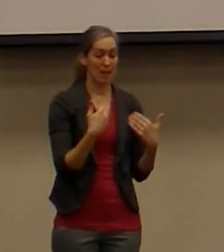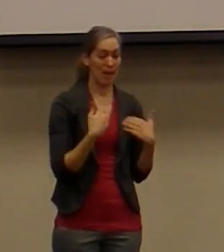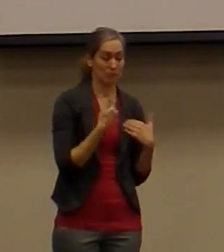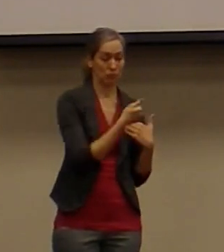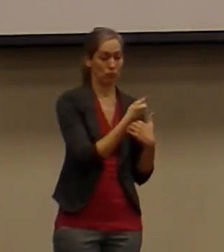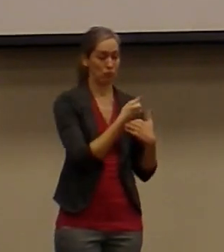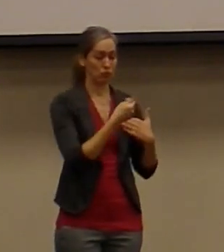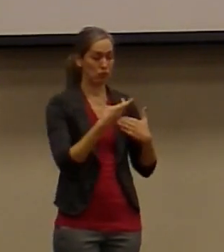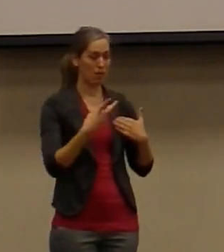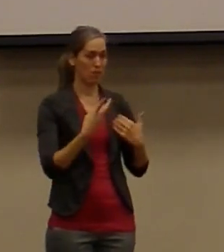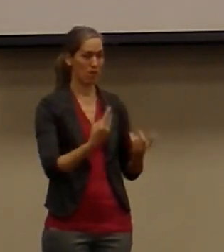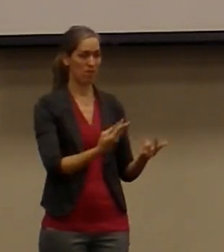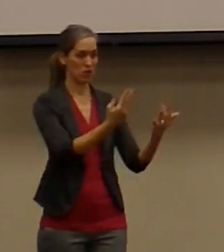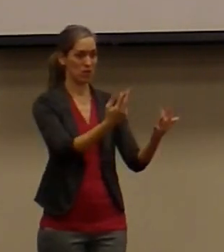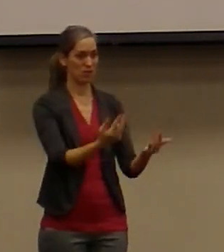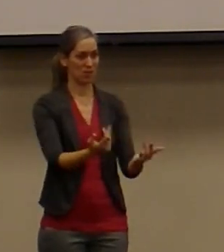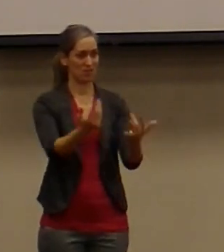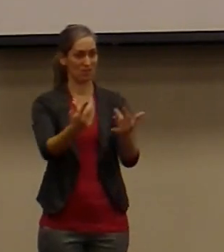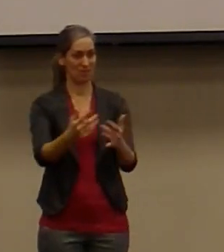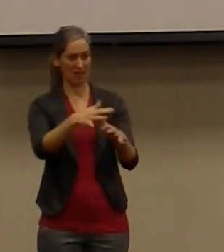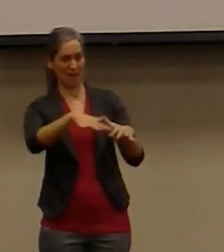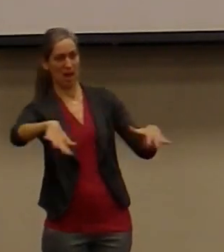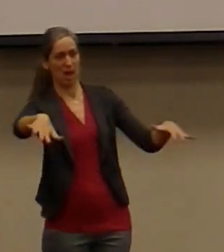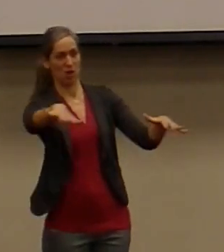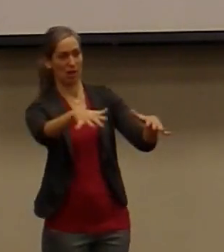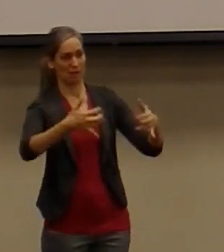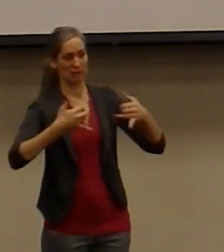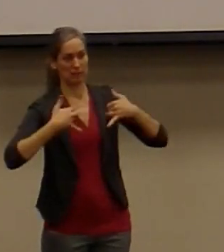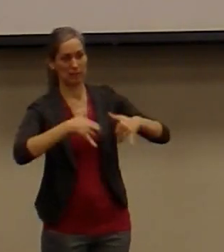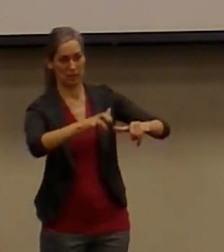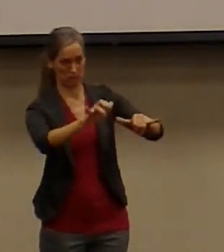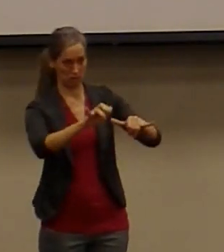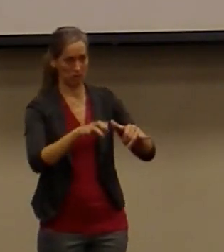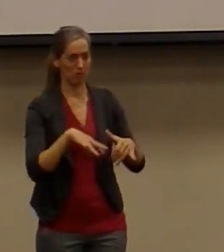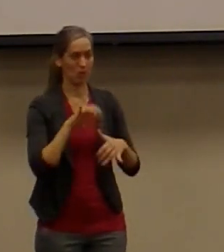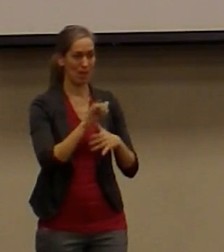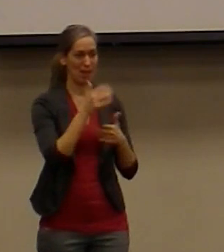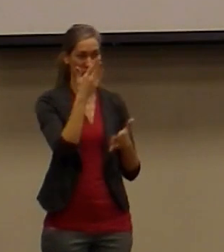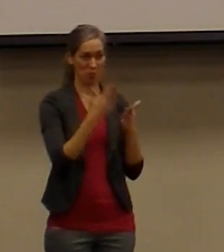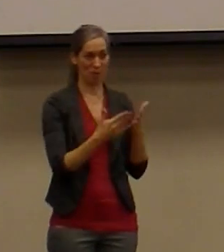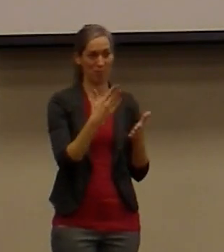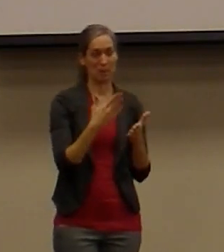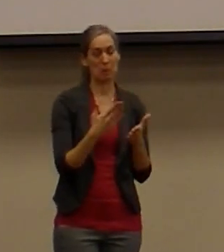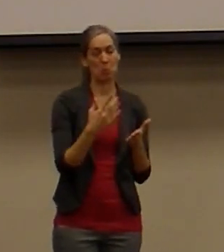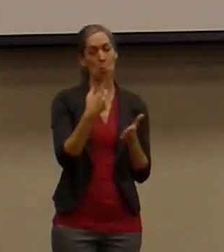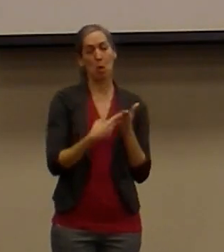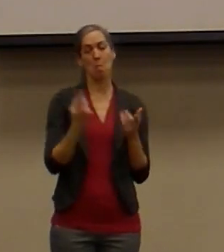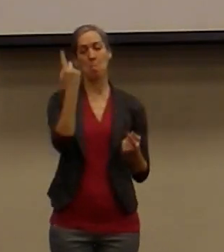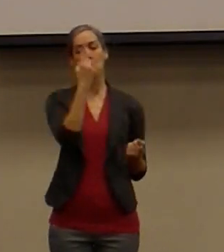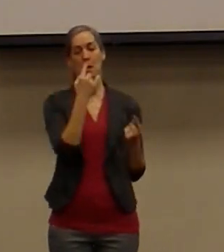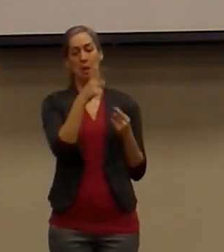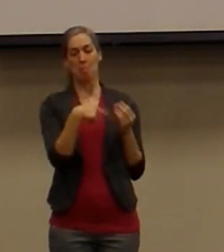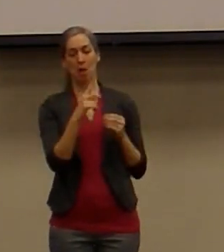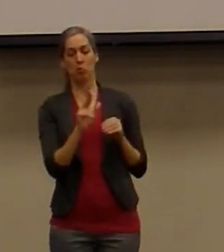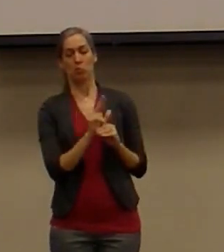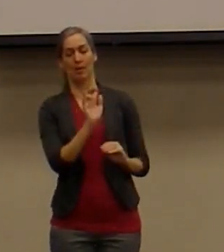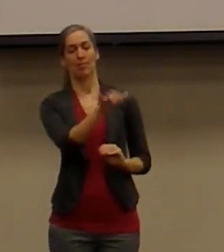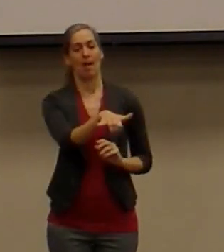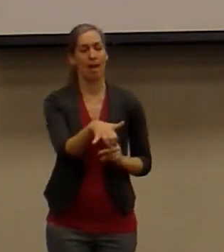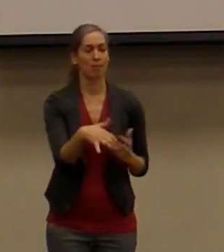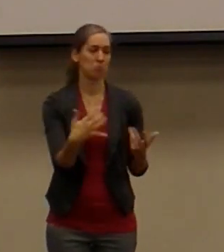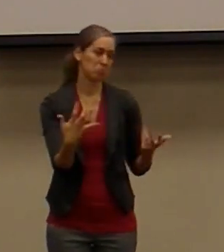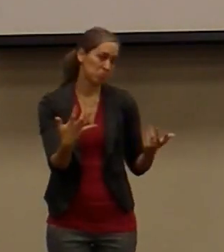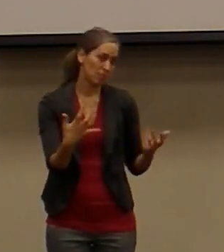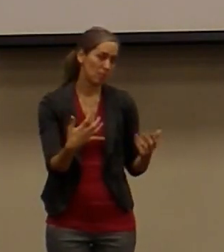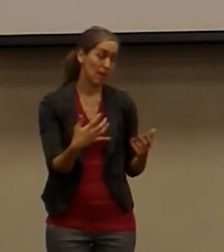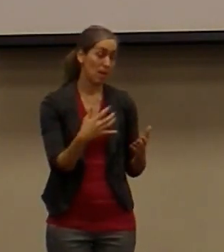those are around the site still, and that's probably the furnace that he has in mind. But even more than that, I just checked